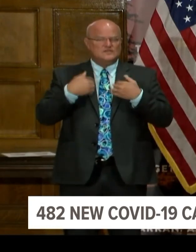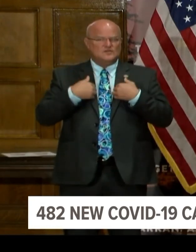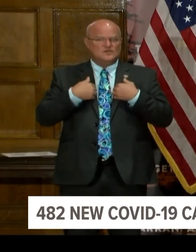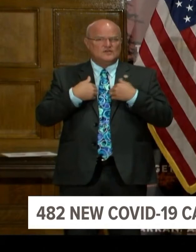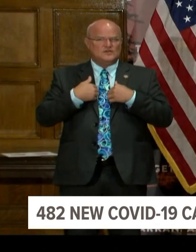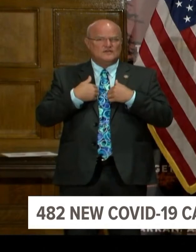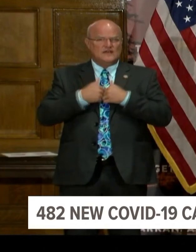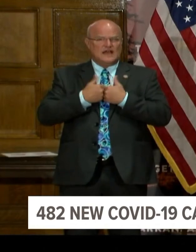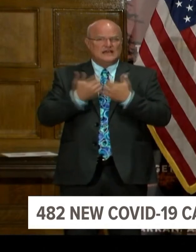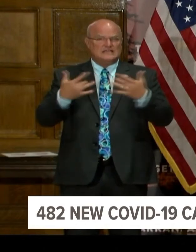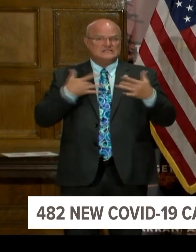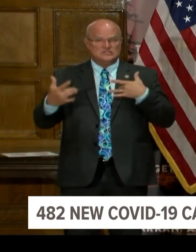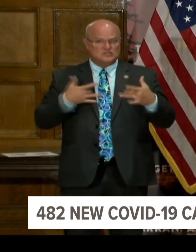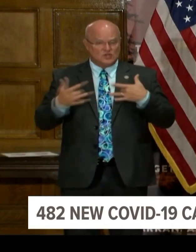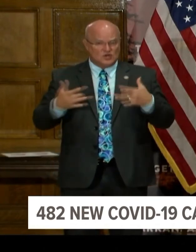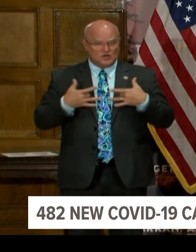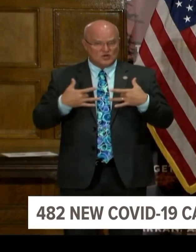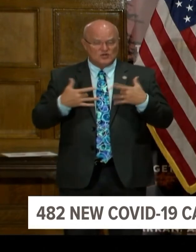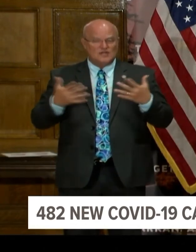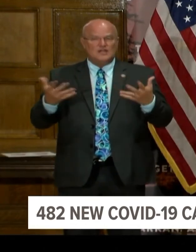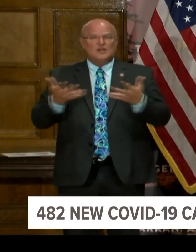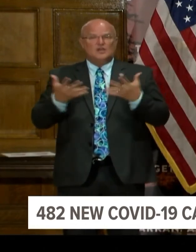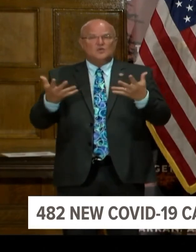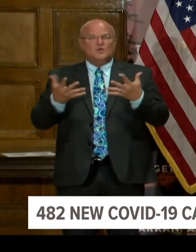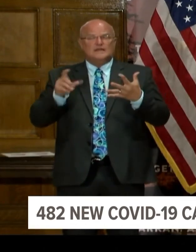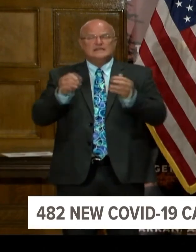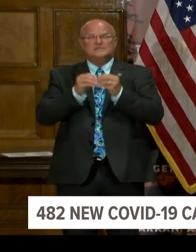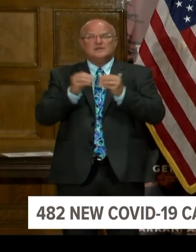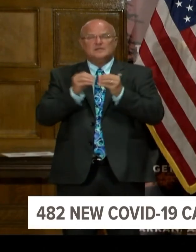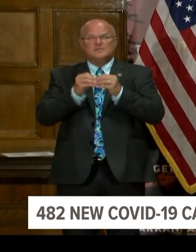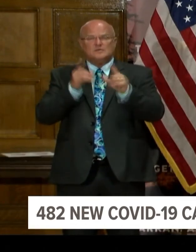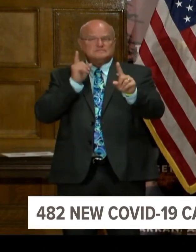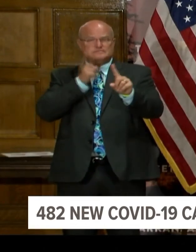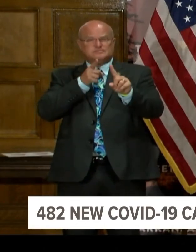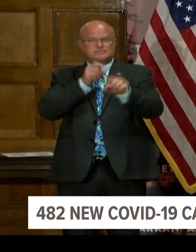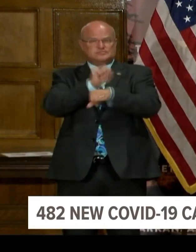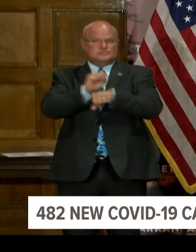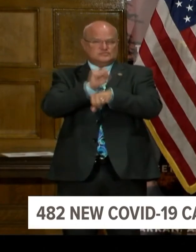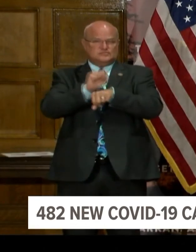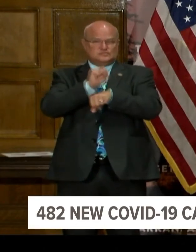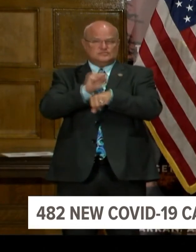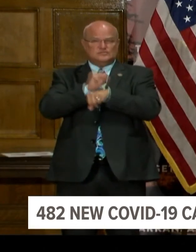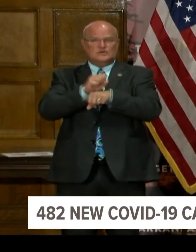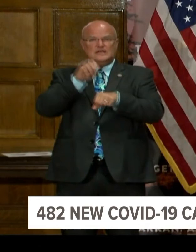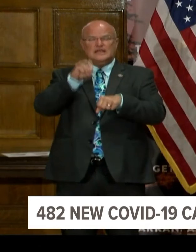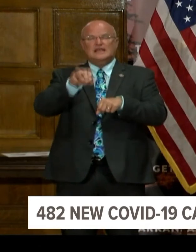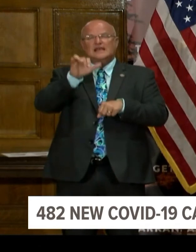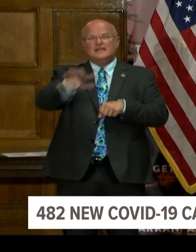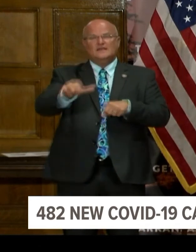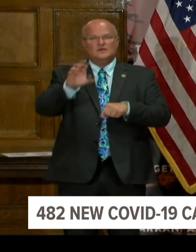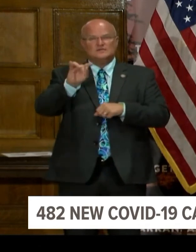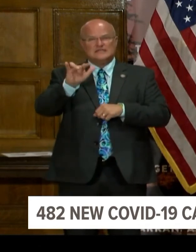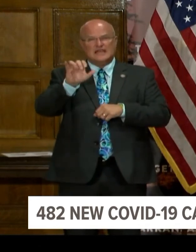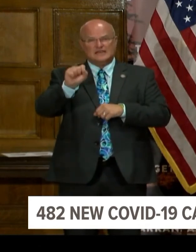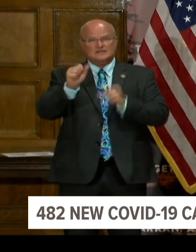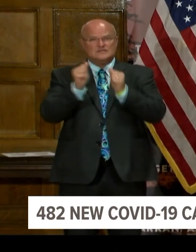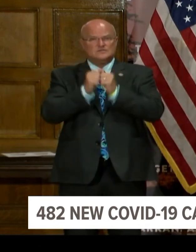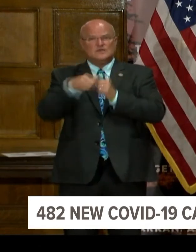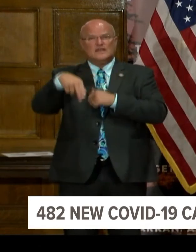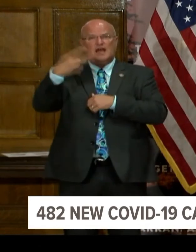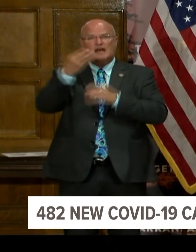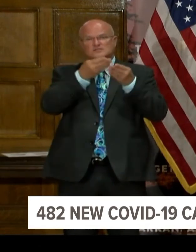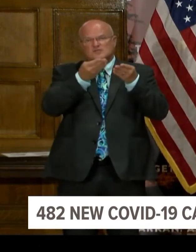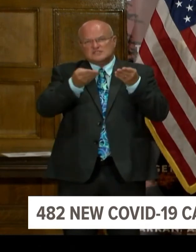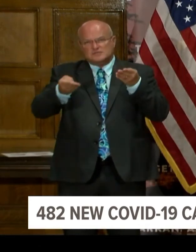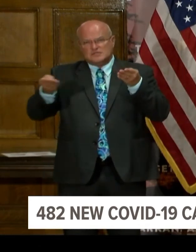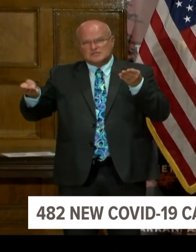how concerned you are about that, and what does there need to be more targeted efforts in those counties with the high